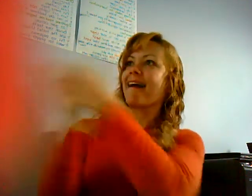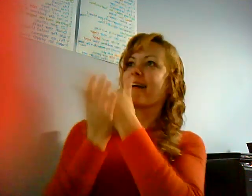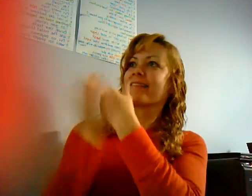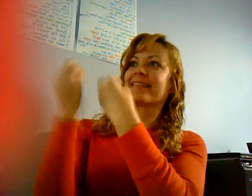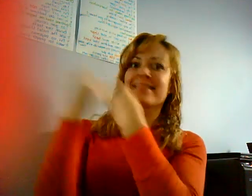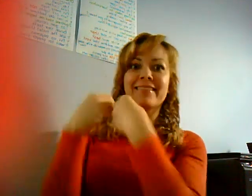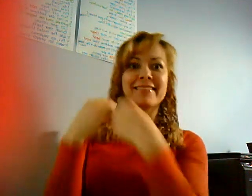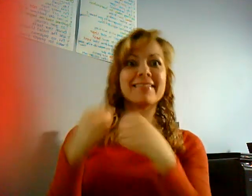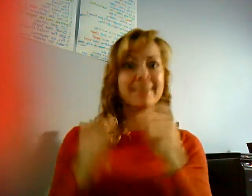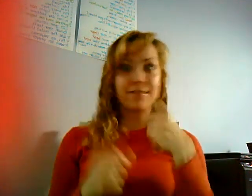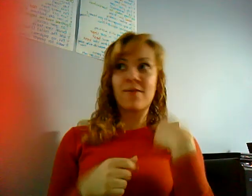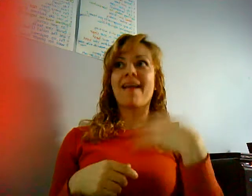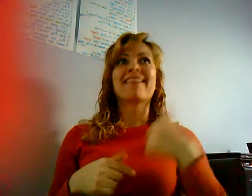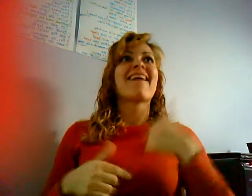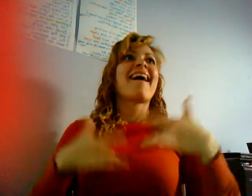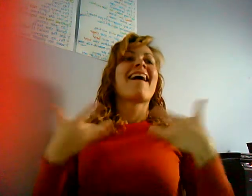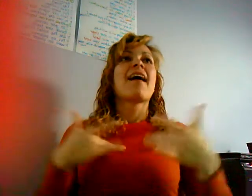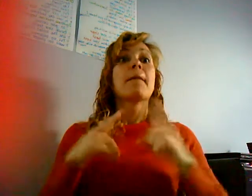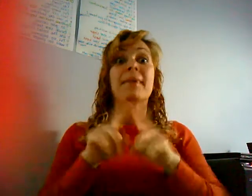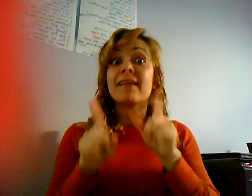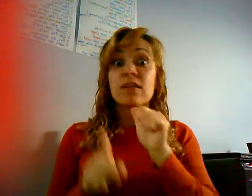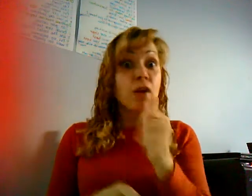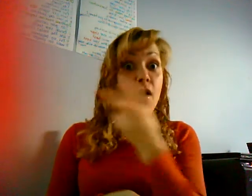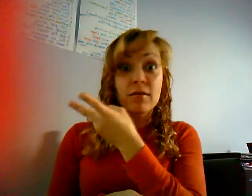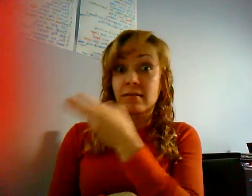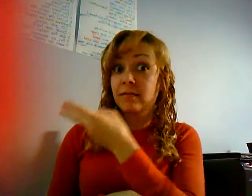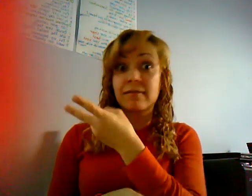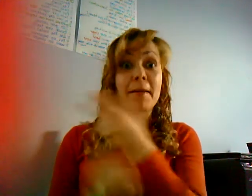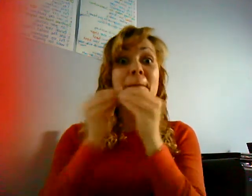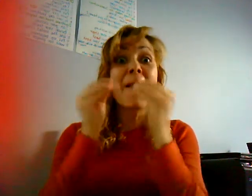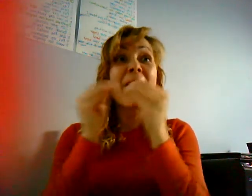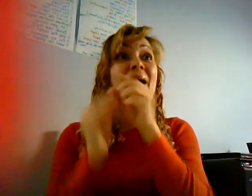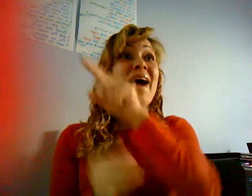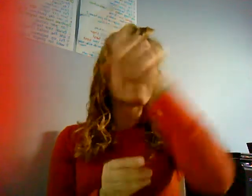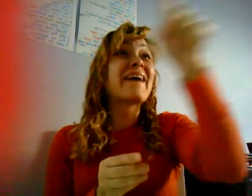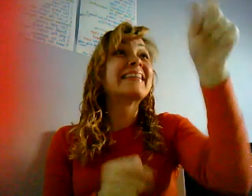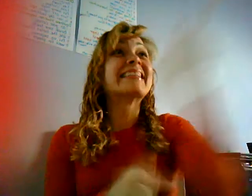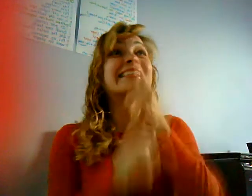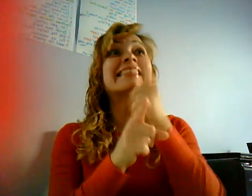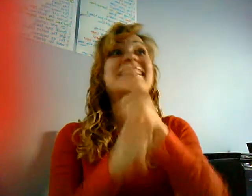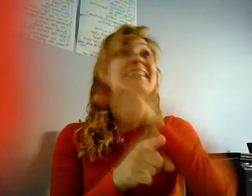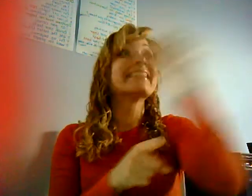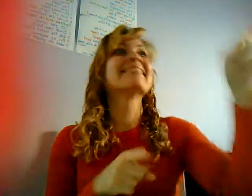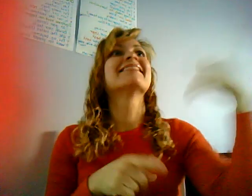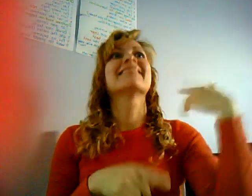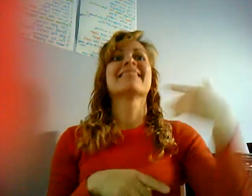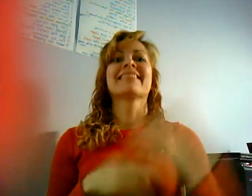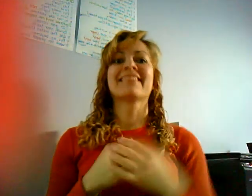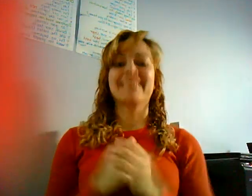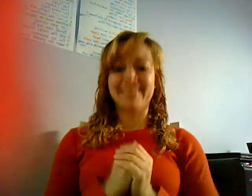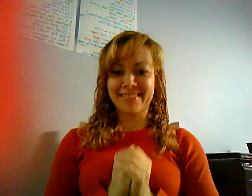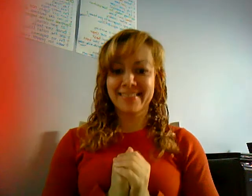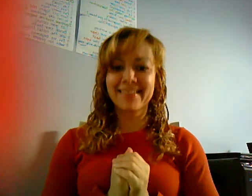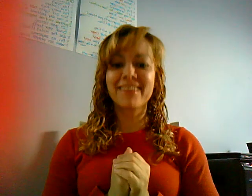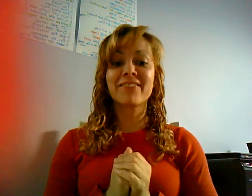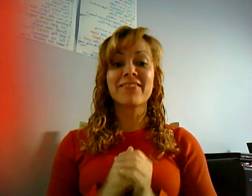they knew ASL, and I was surprised, and they interpreted for me. But not only them two, but other sisters